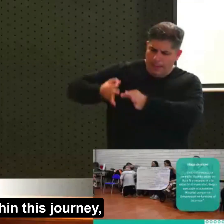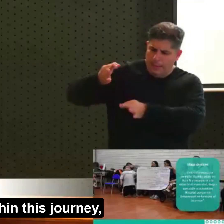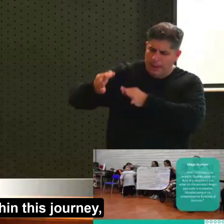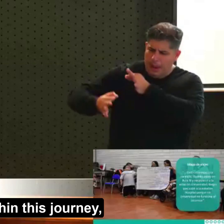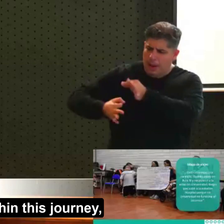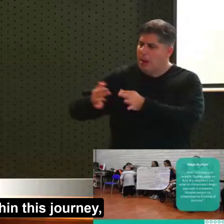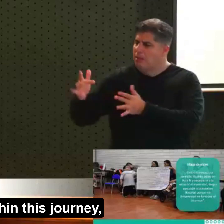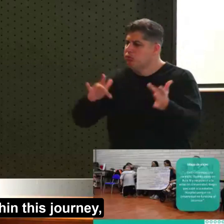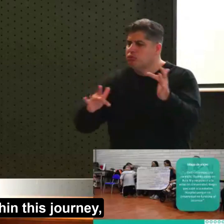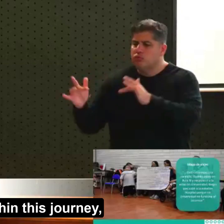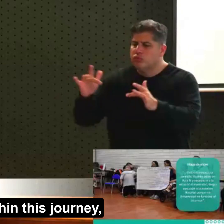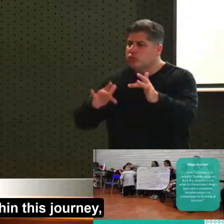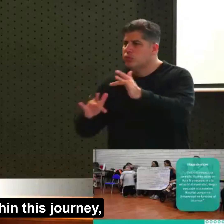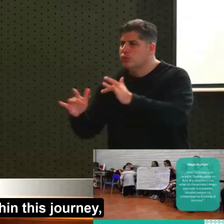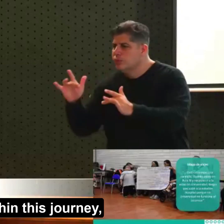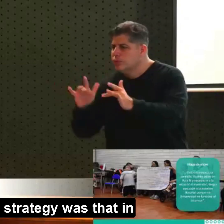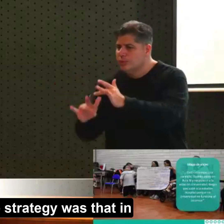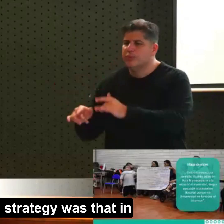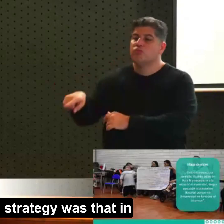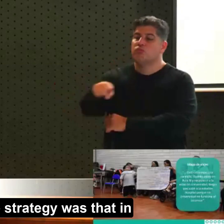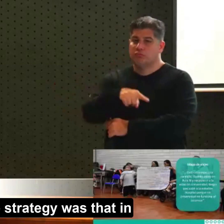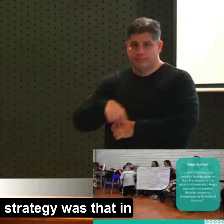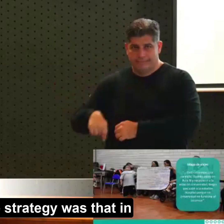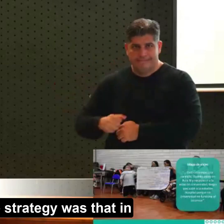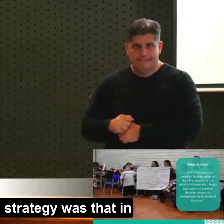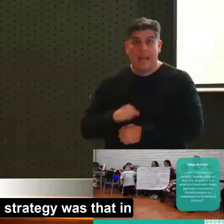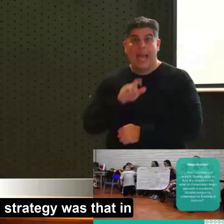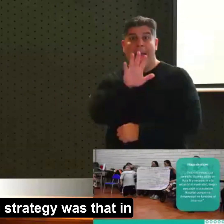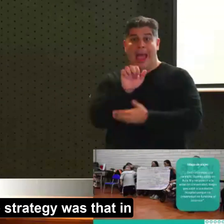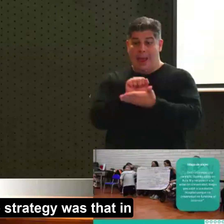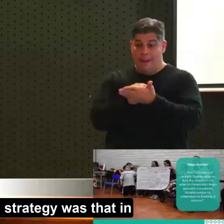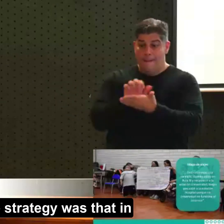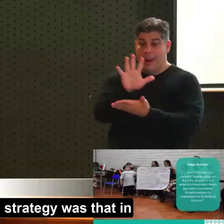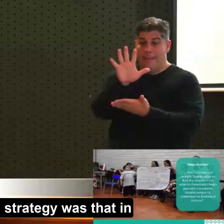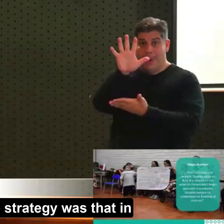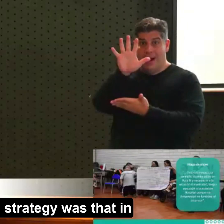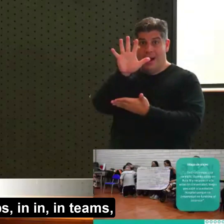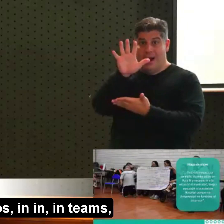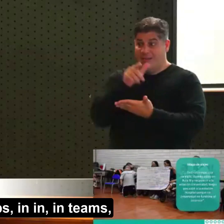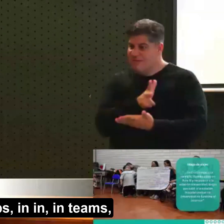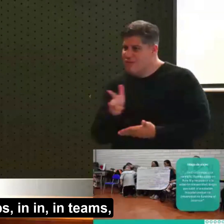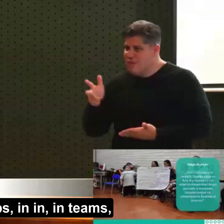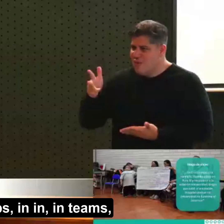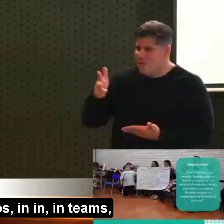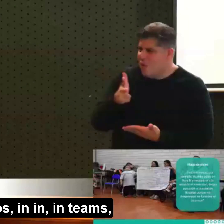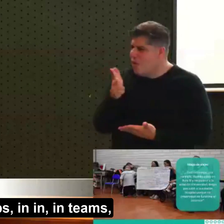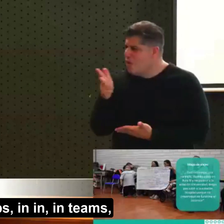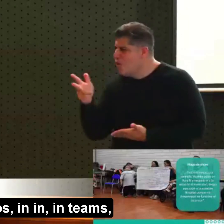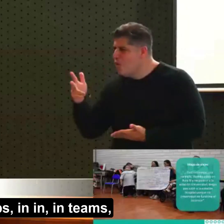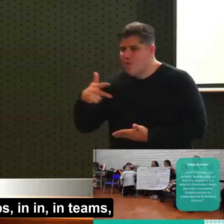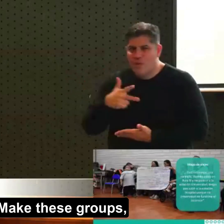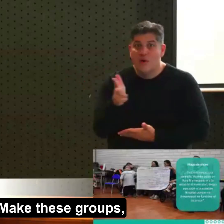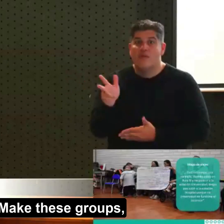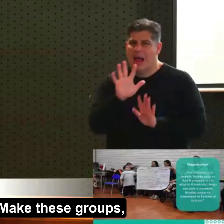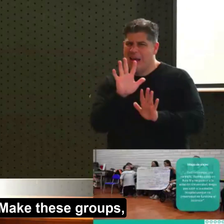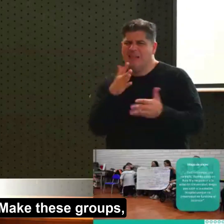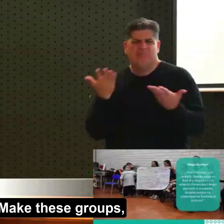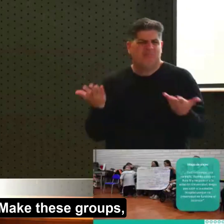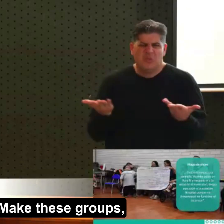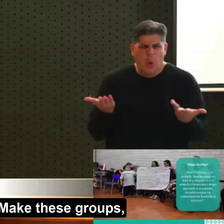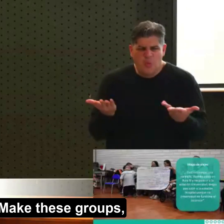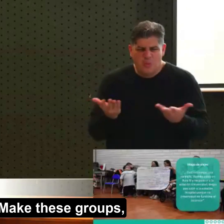And within this journey mapping, the strategy was that in subgroups, in teams, we